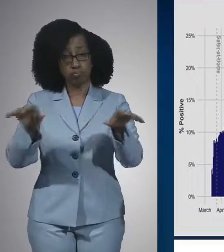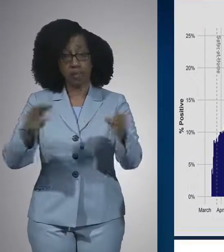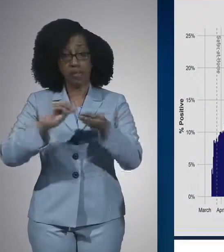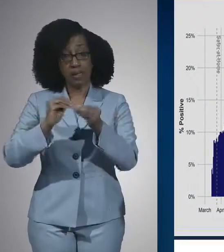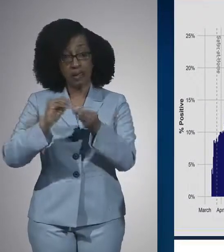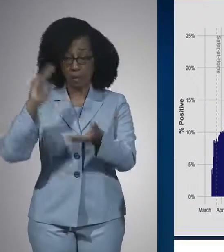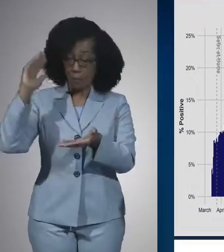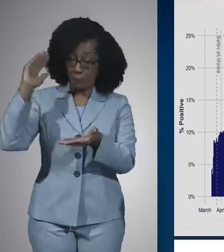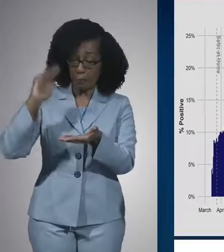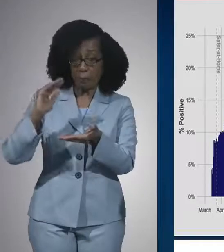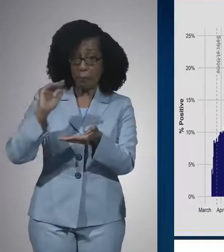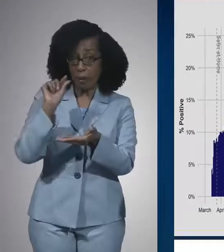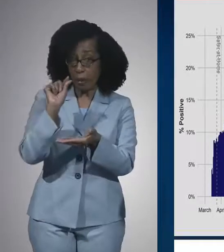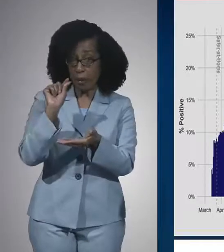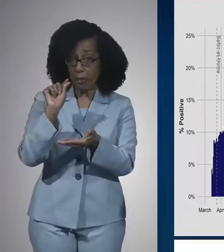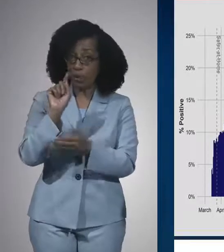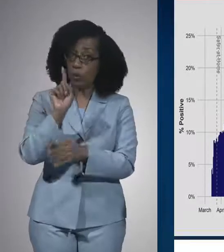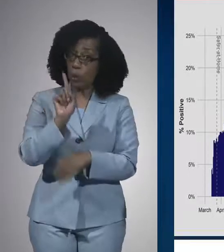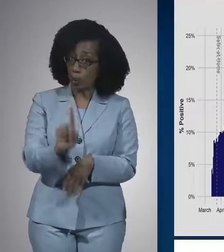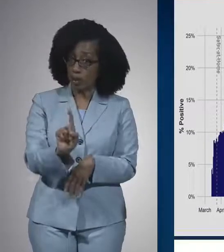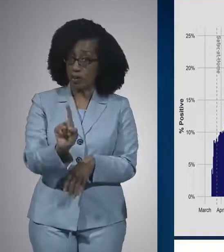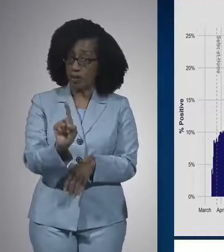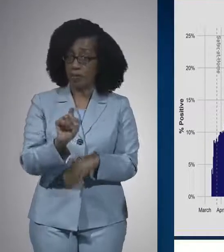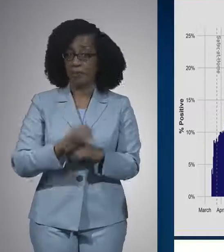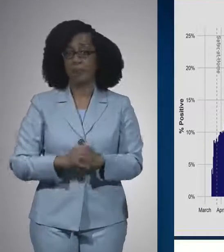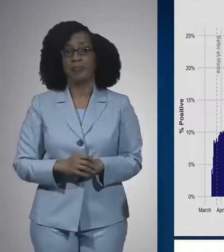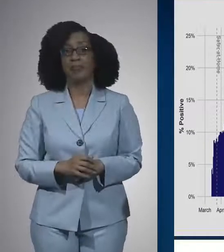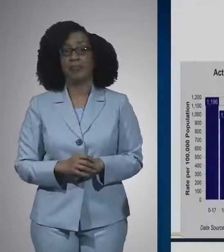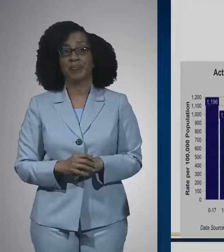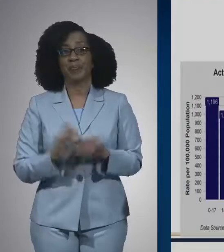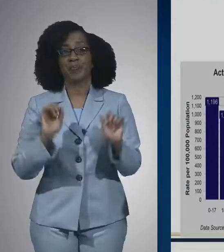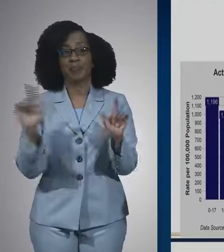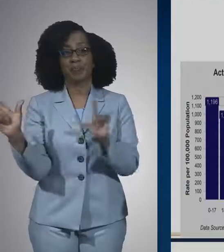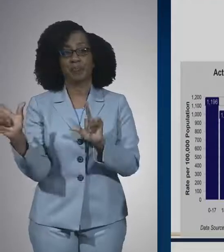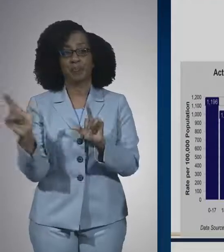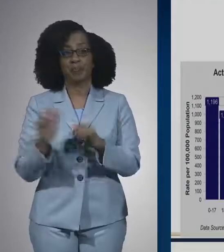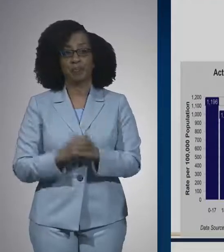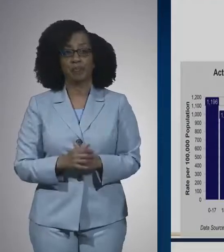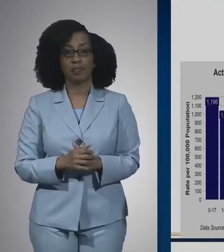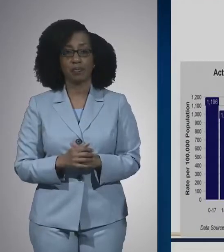down just a bit more to 1. Next slide.